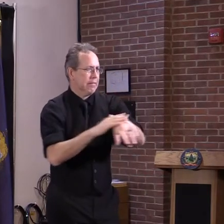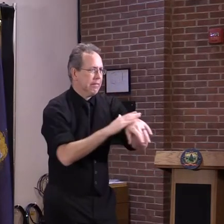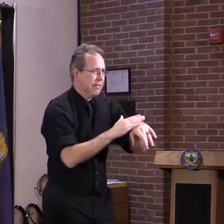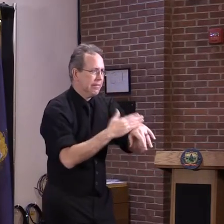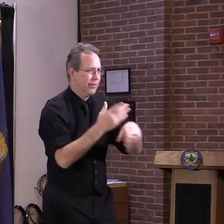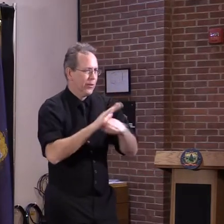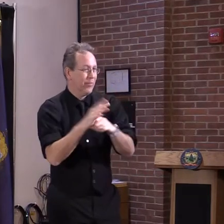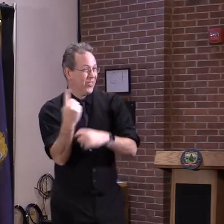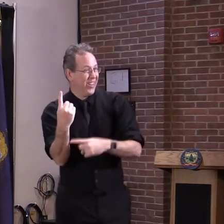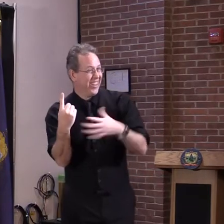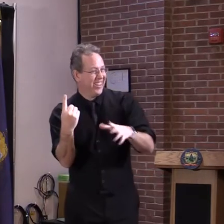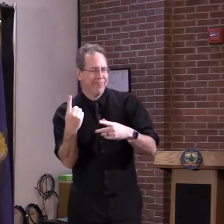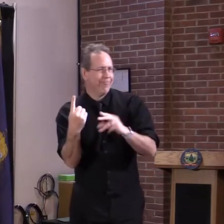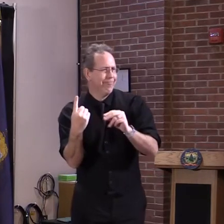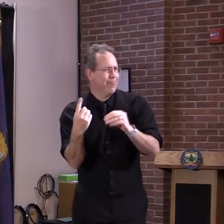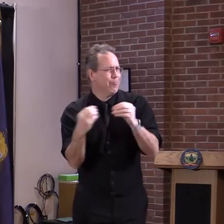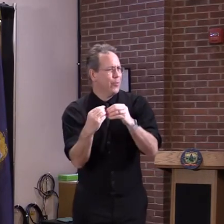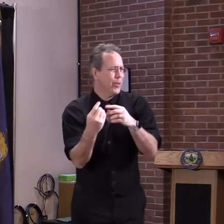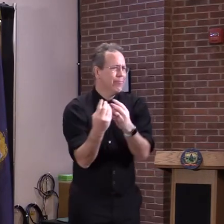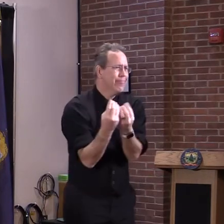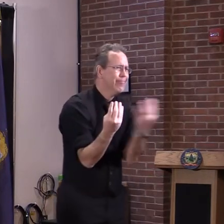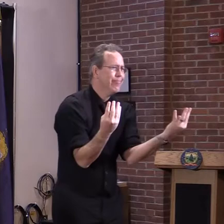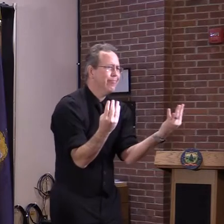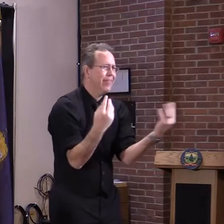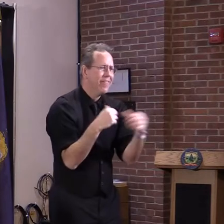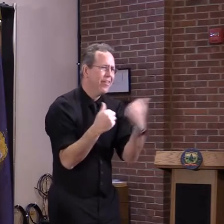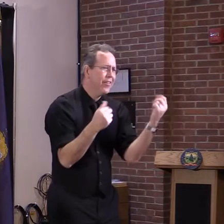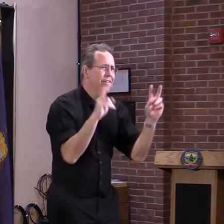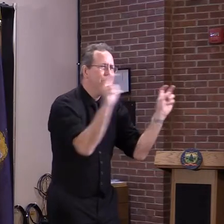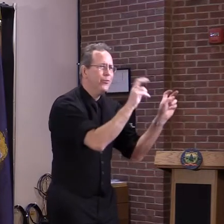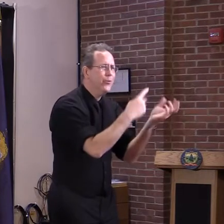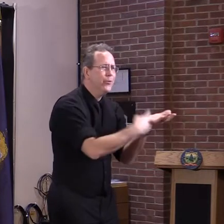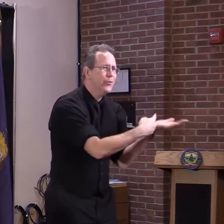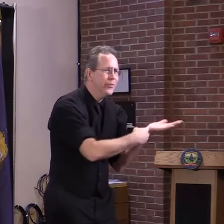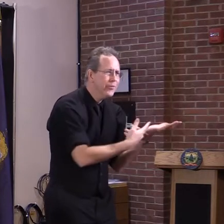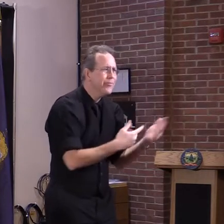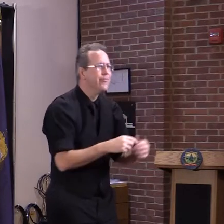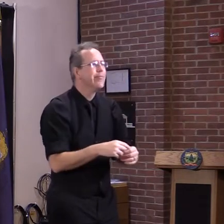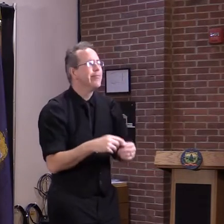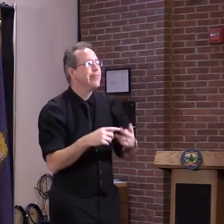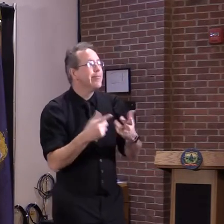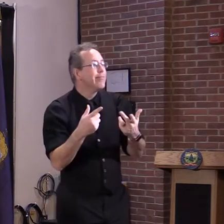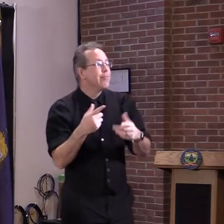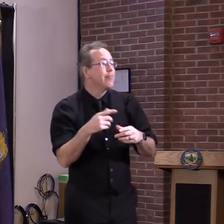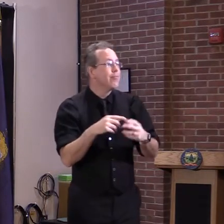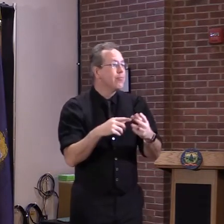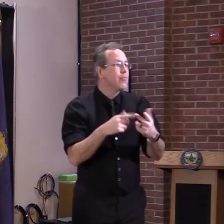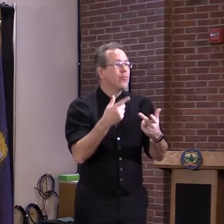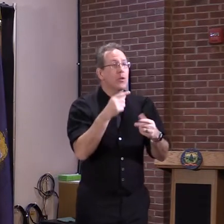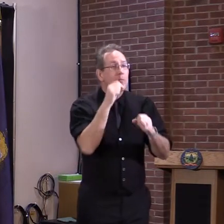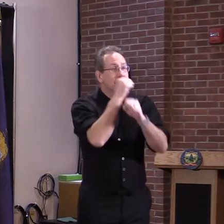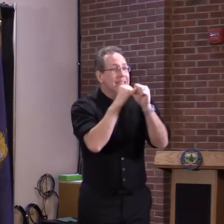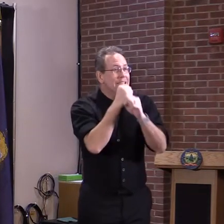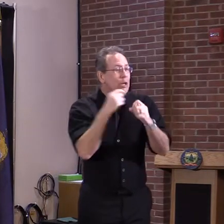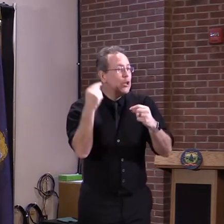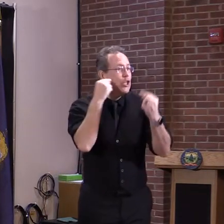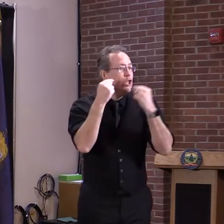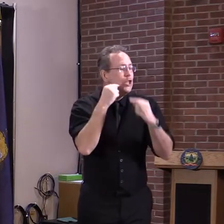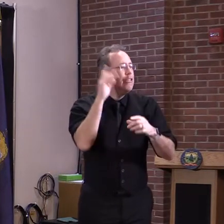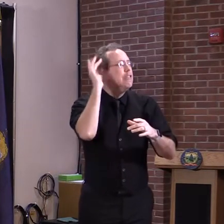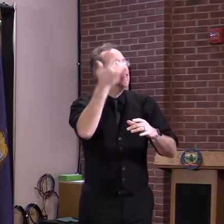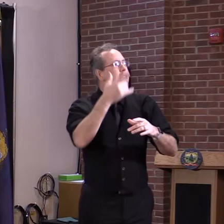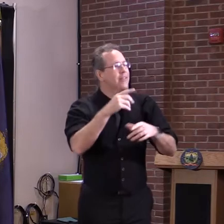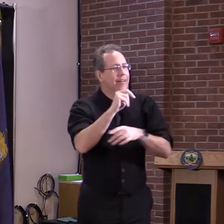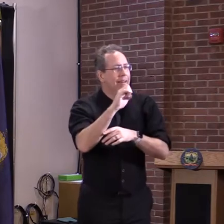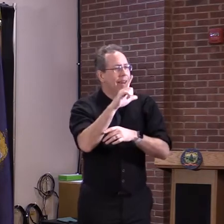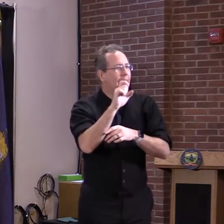We went through another mosquito and tick-borne season without talking a lot about it, except telling people